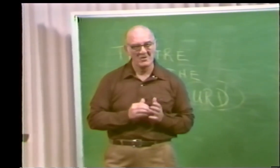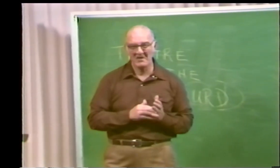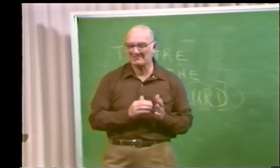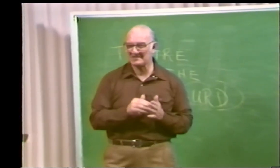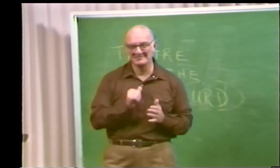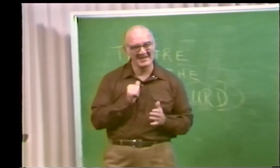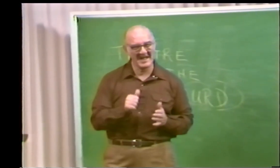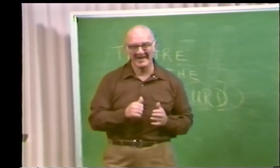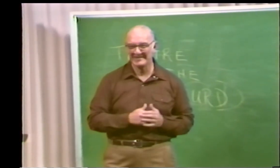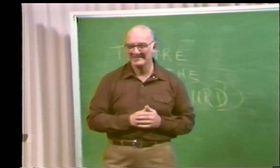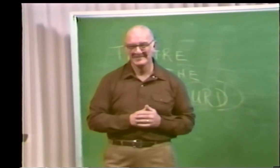Often not.